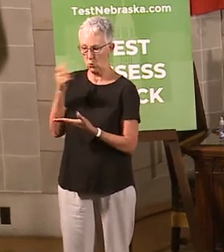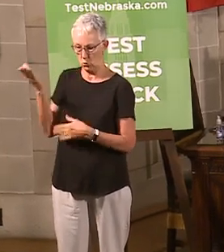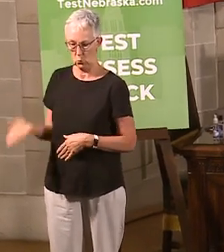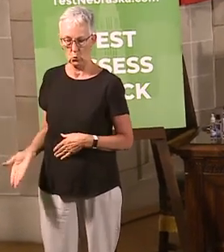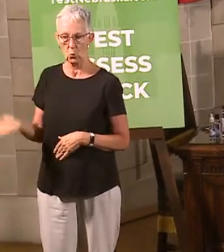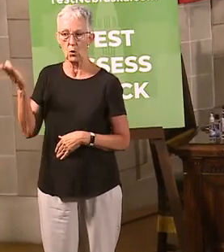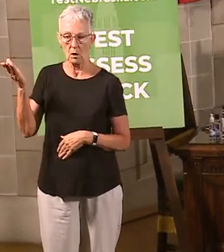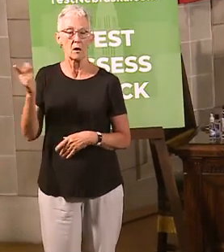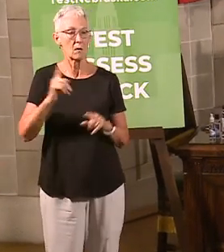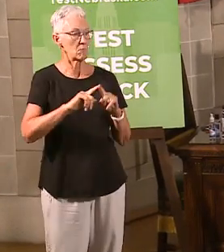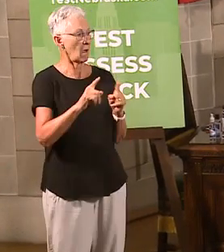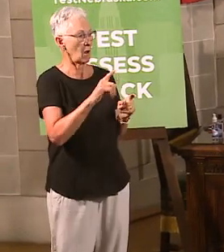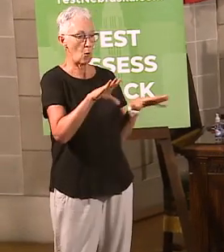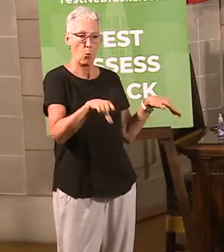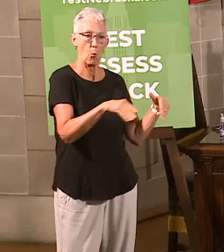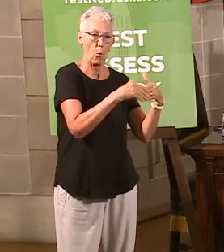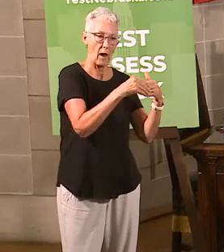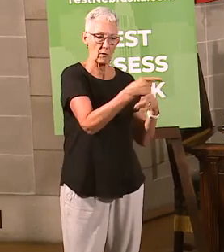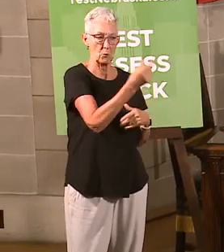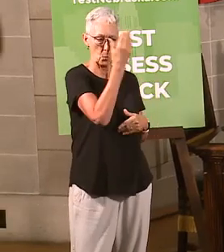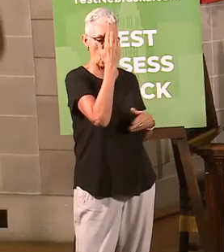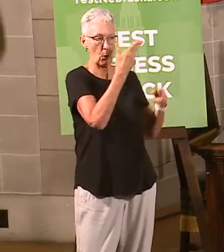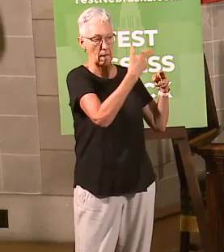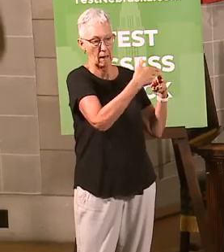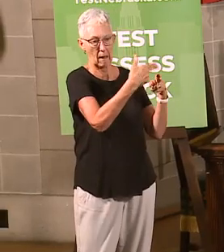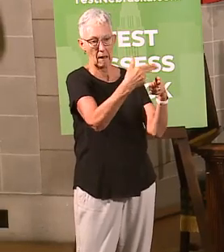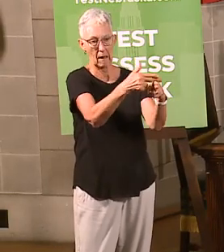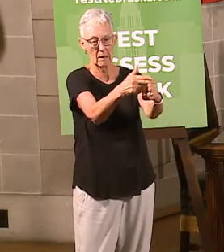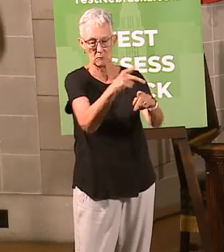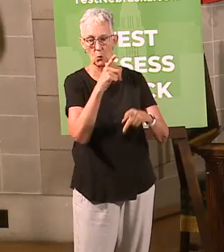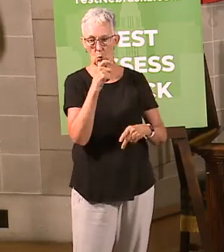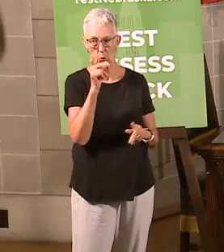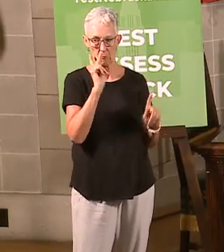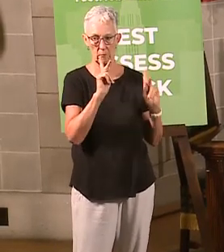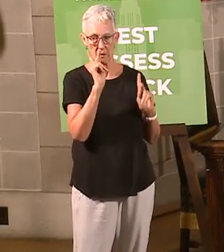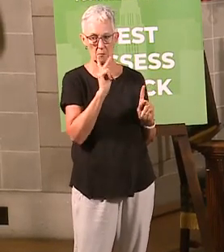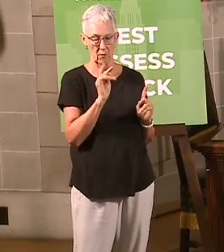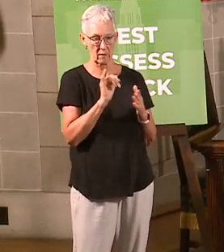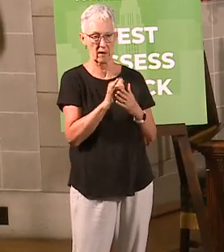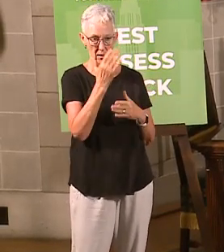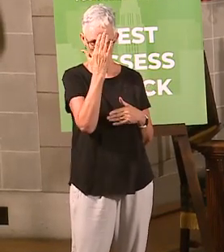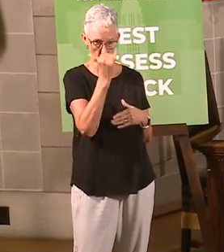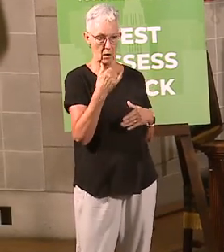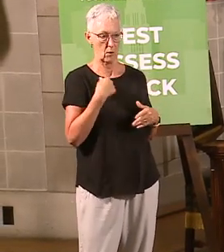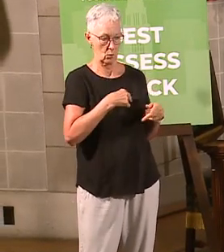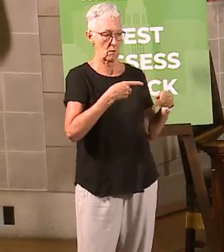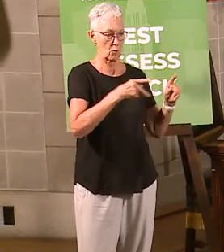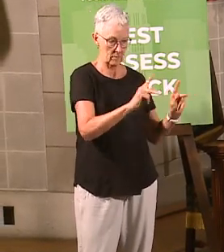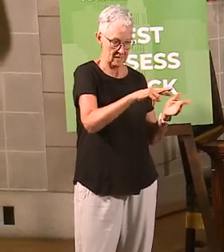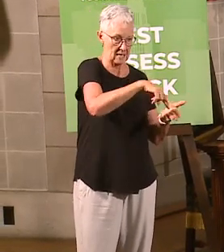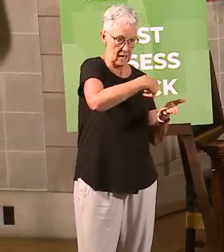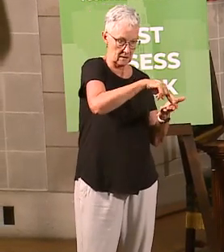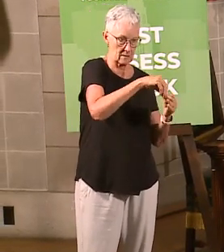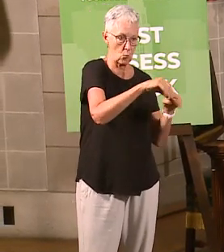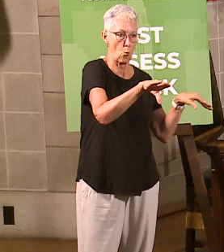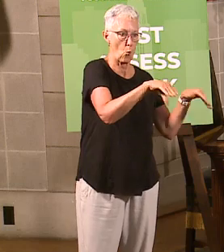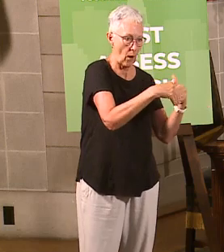able to get a guest list and do contact tracing more easily than at a street dance. That's why we're allowing dancing at a wedding venue versus a street dance where we're